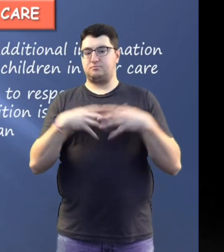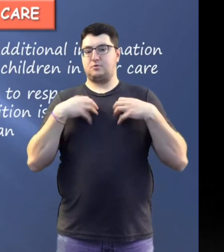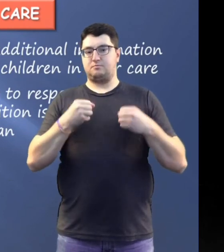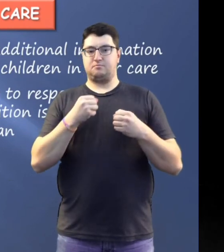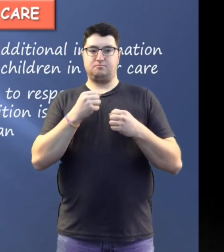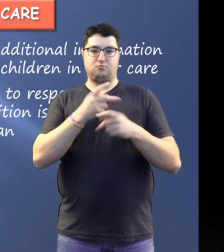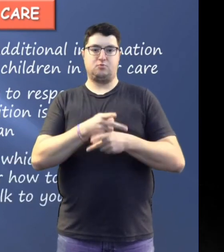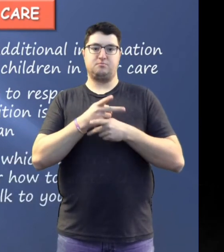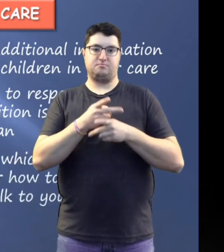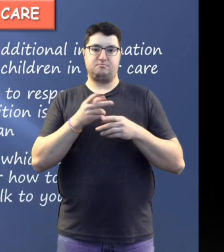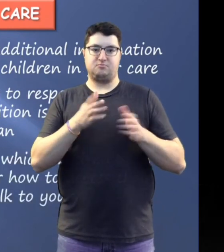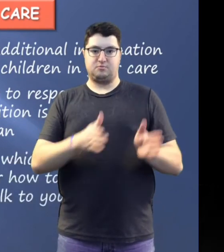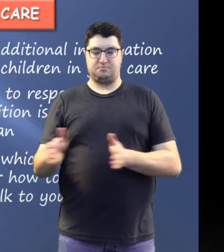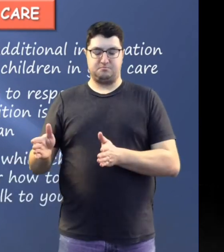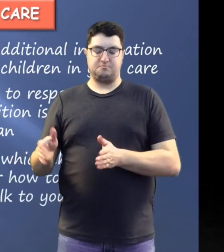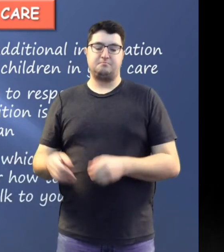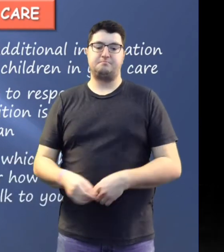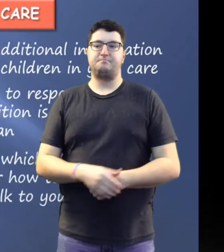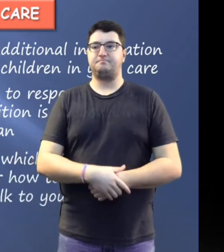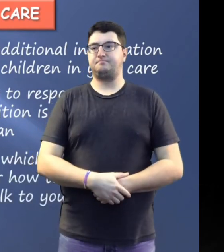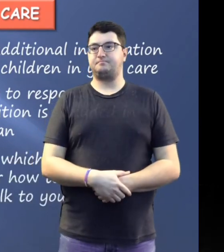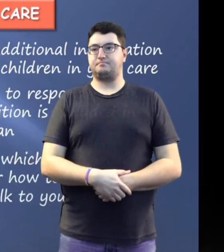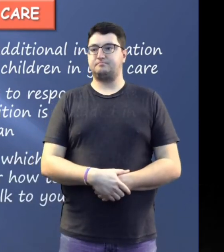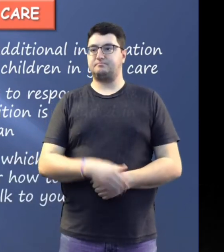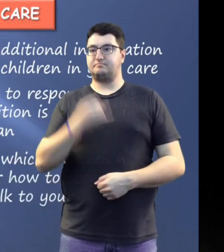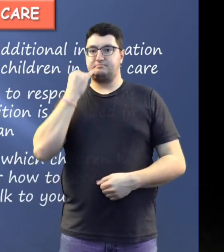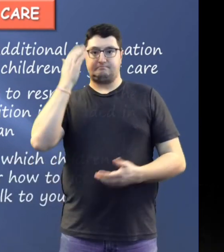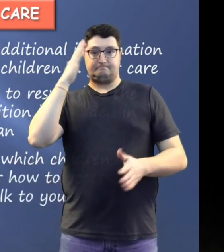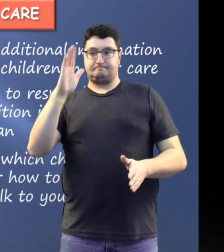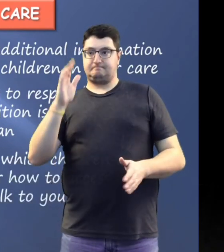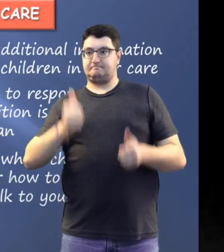If you do not know which children in your care have a cardiac condition